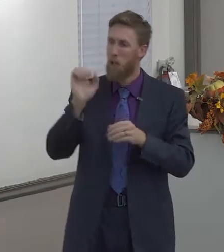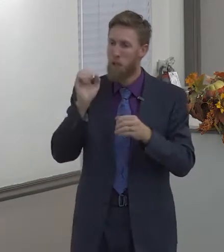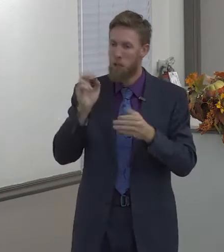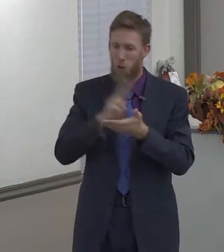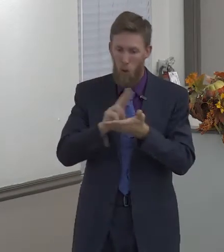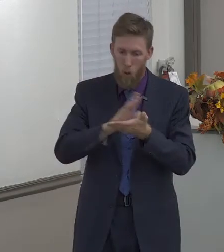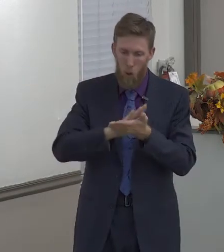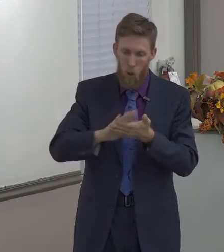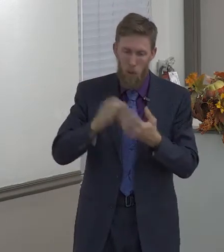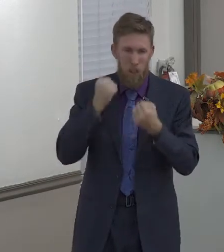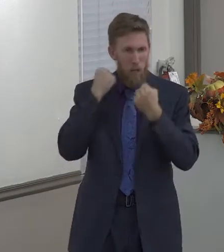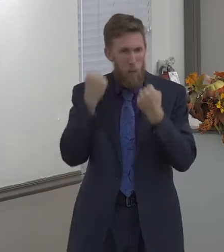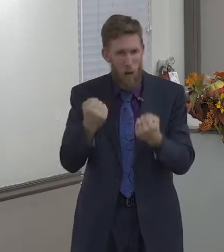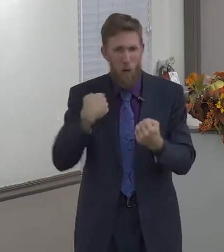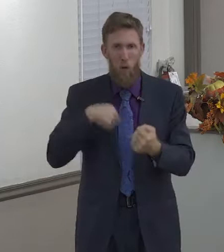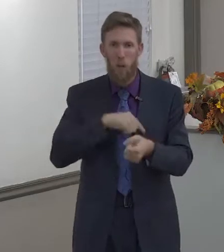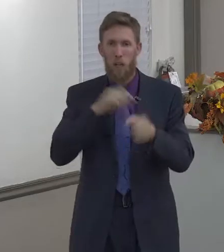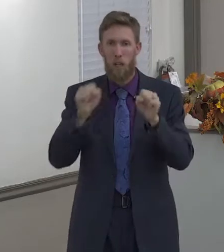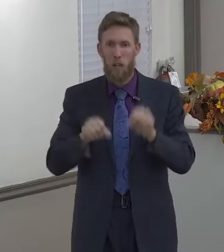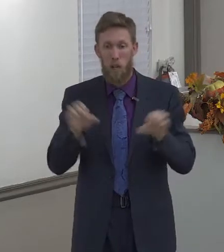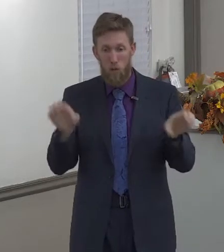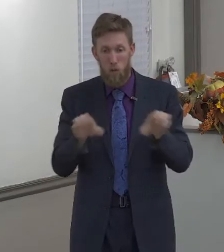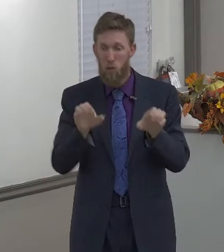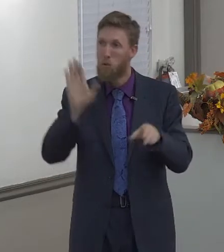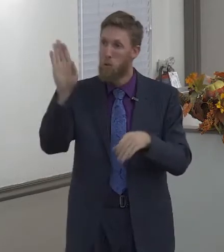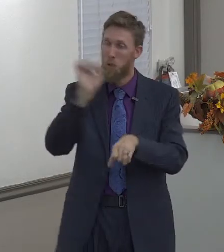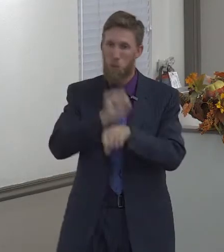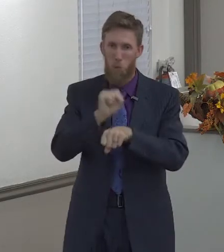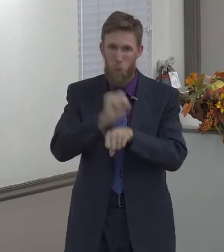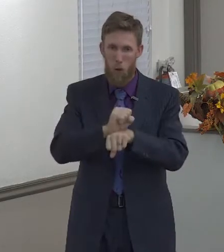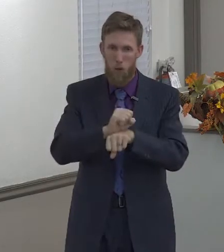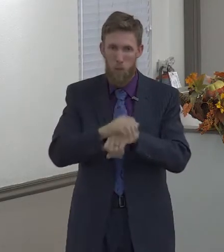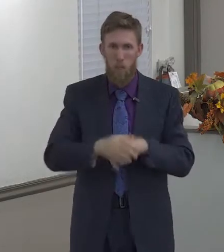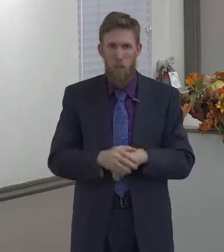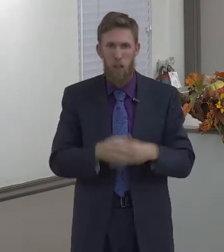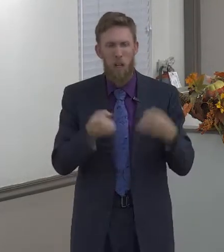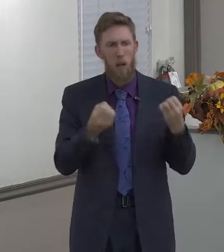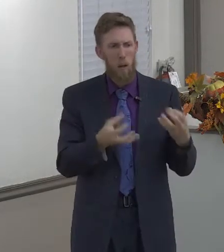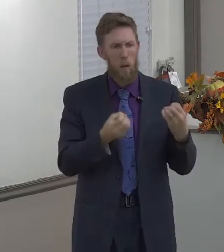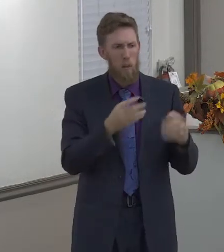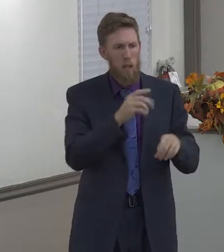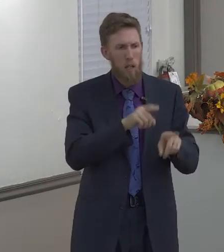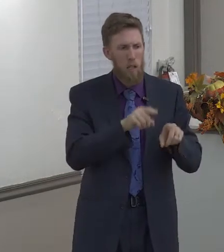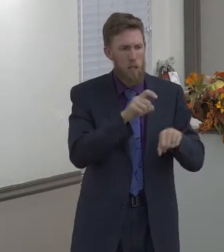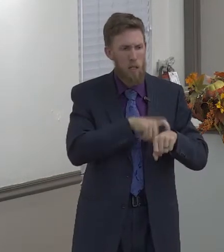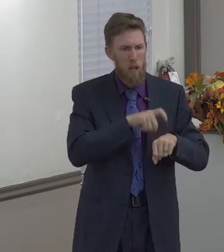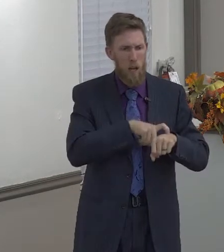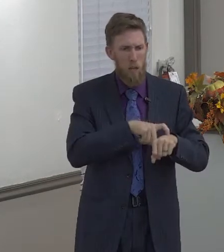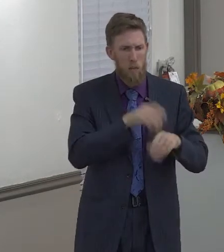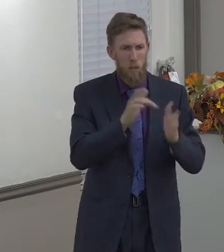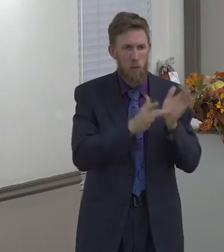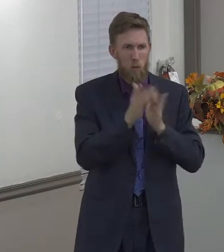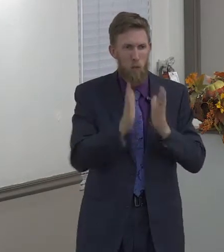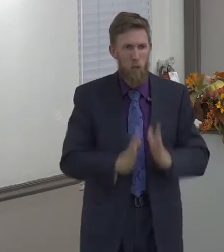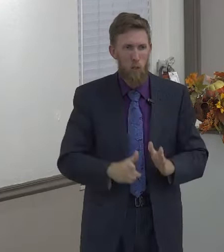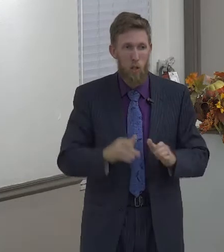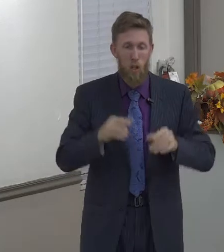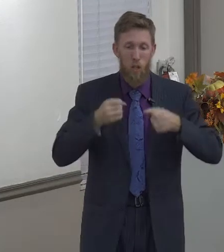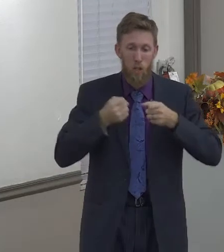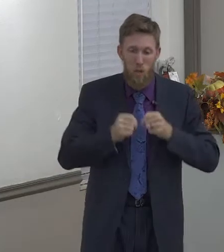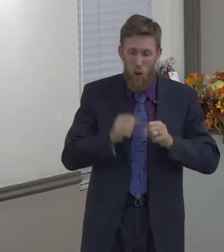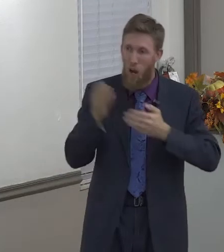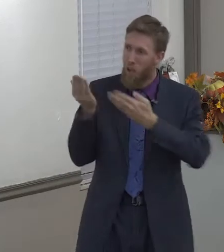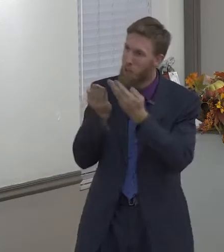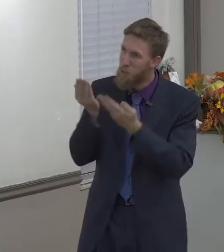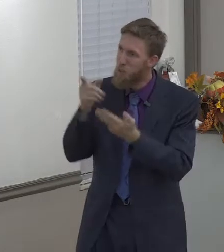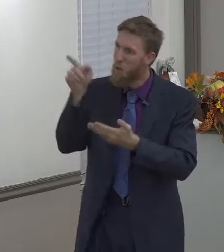serve God and with, maybe with the right motivations, with the right intentions, they try to serve God, but they think that they can do it